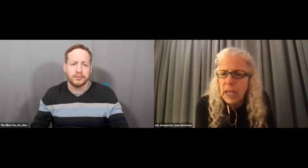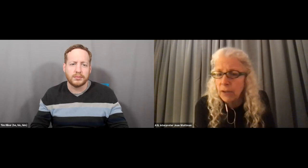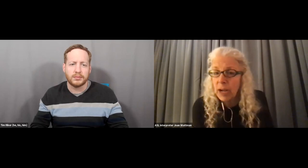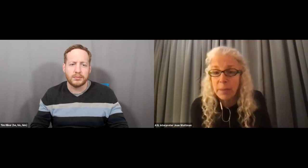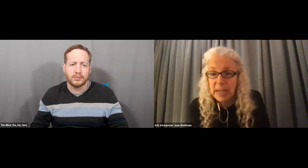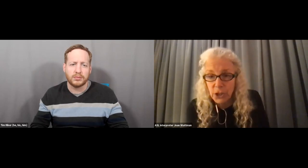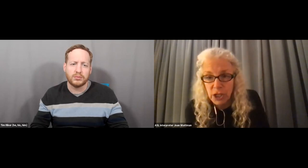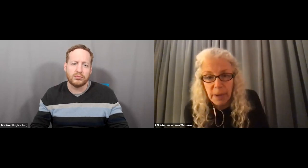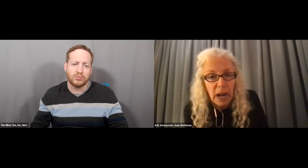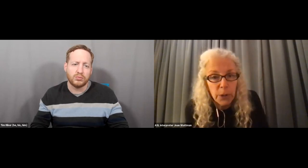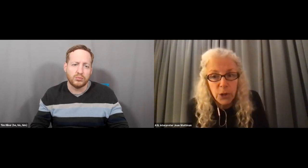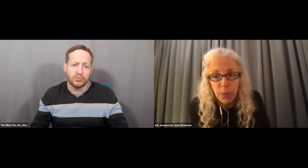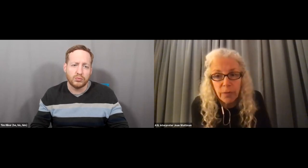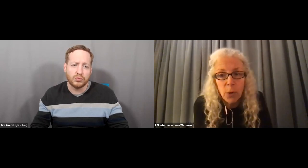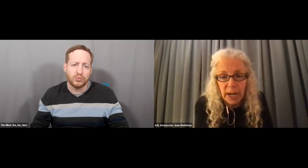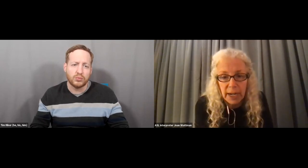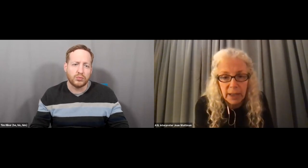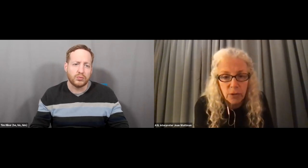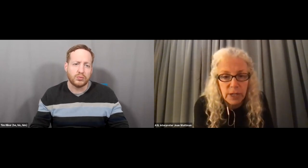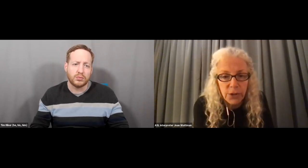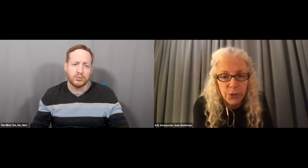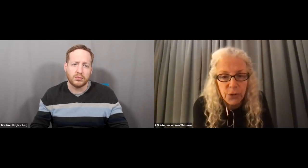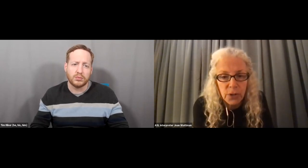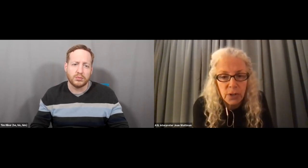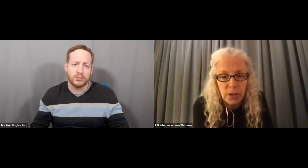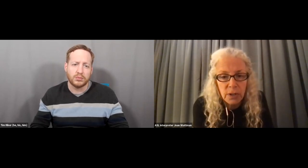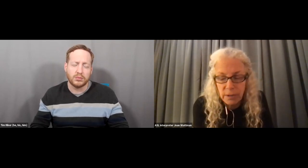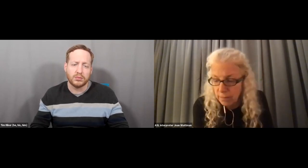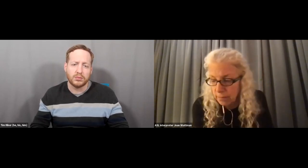Any recommendations about how we should move forward on any of those issues?